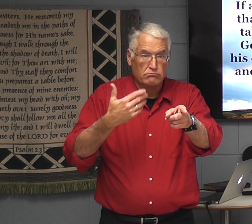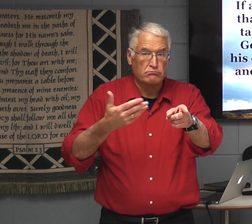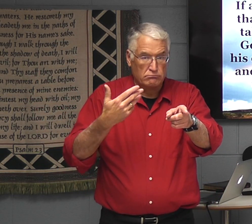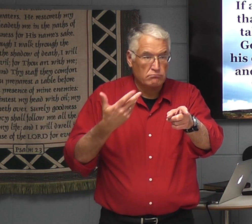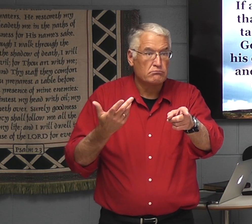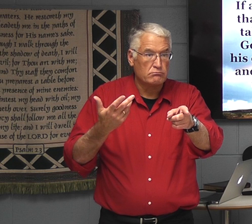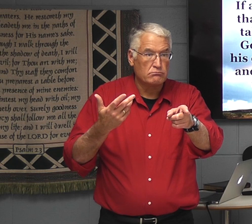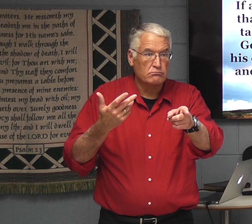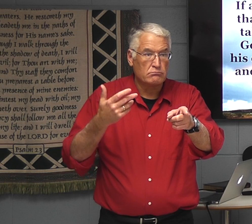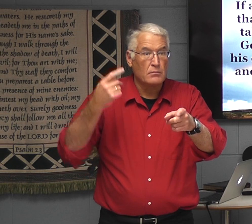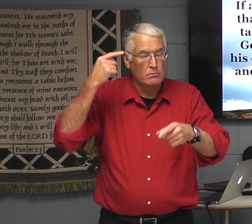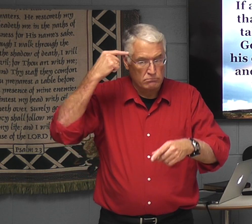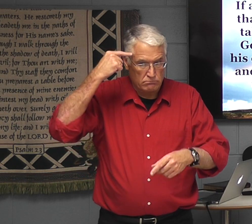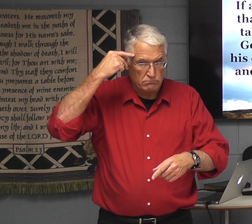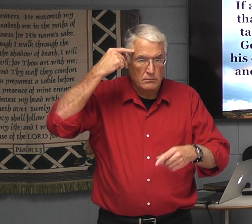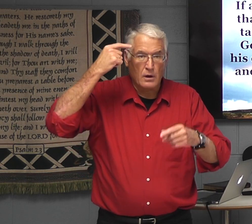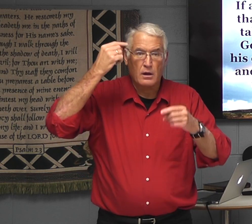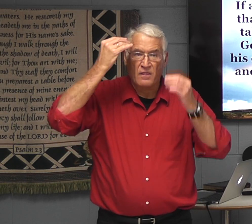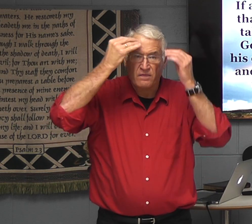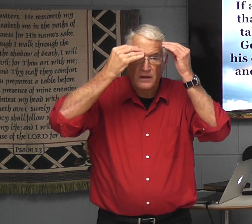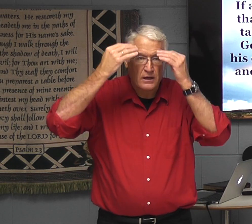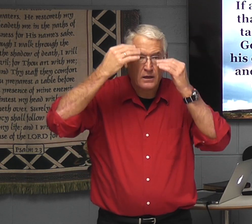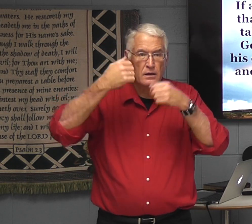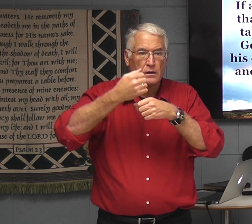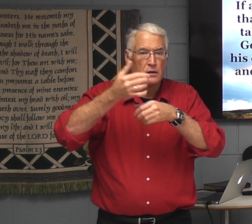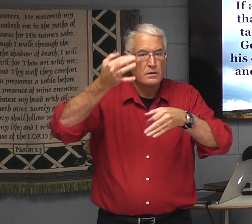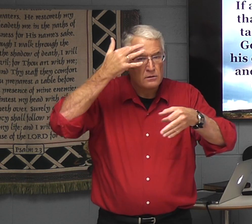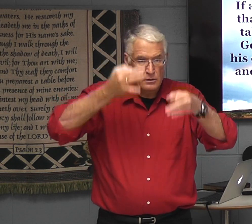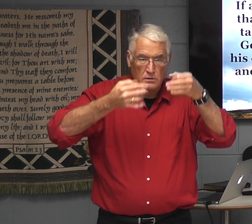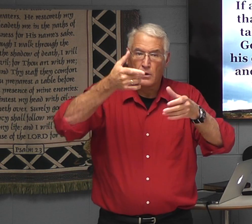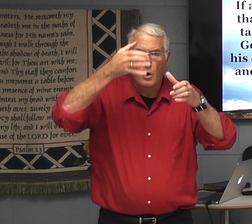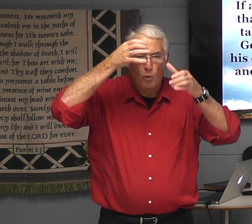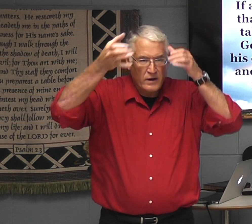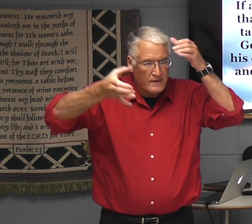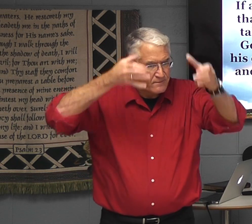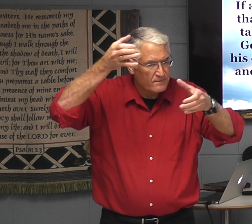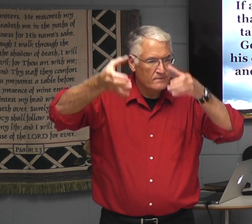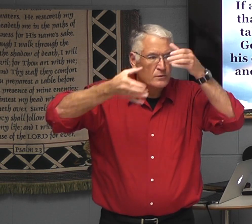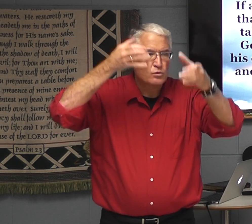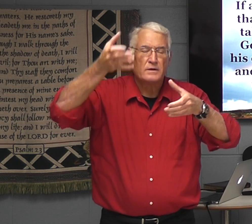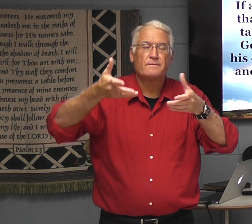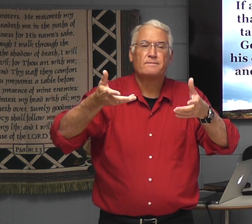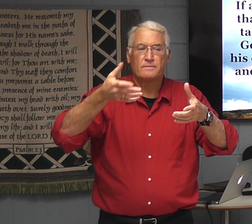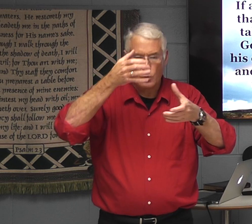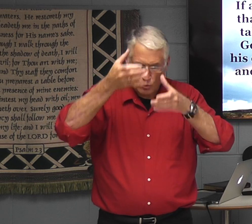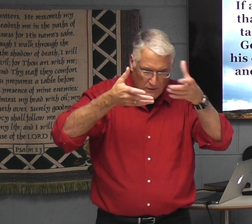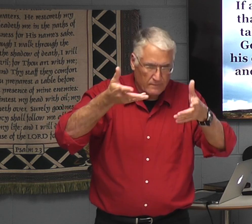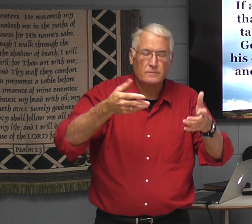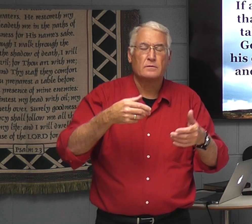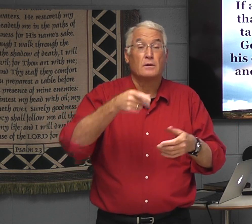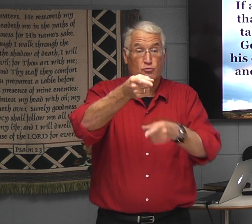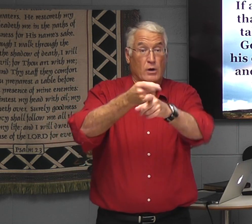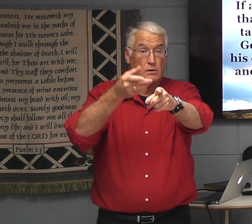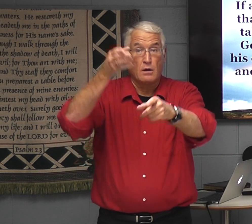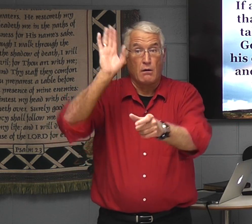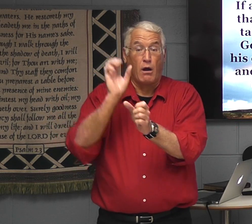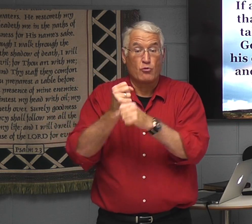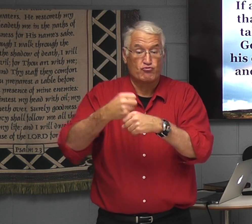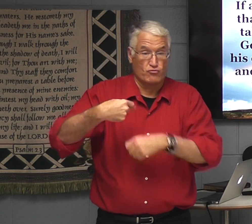feelings, we have thoughts, we have creativity. You're